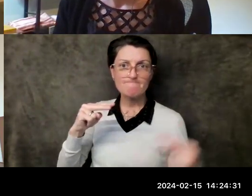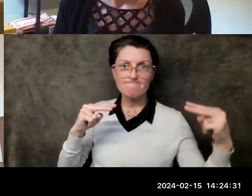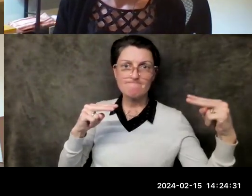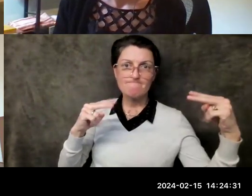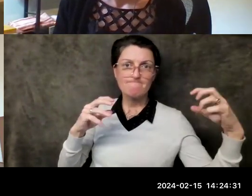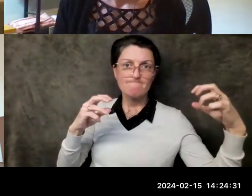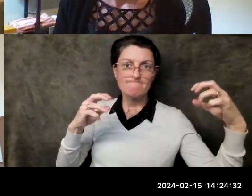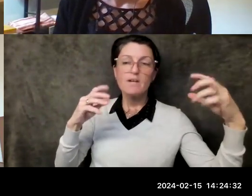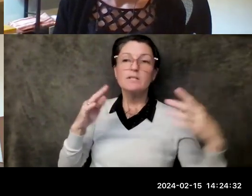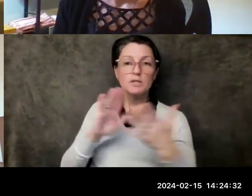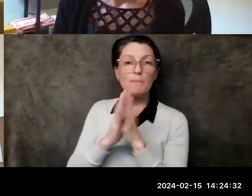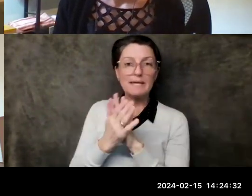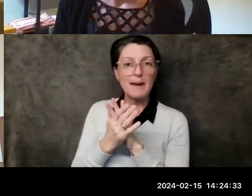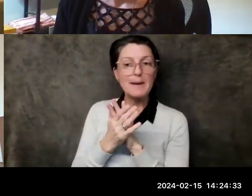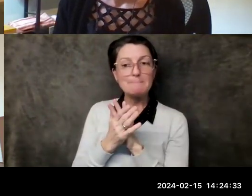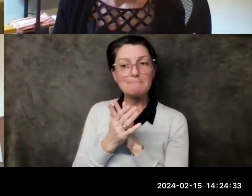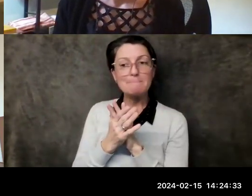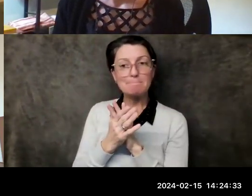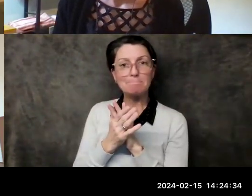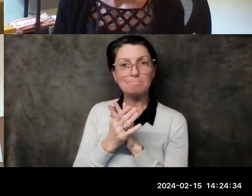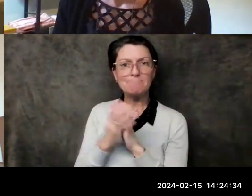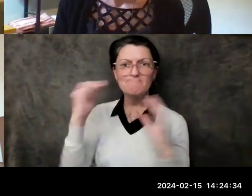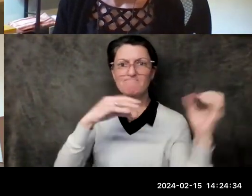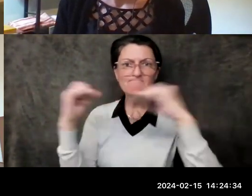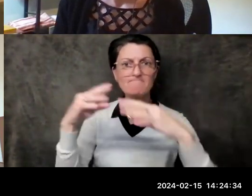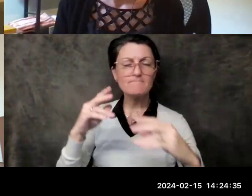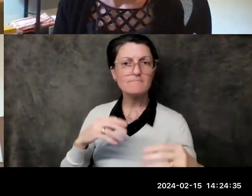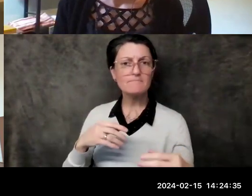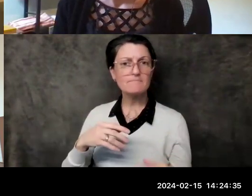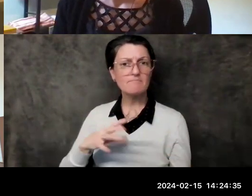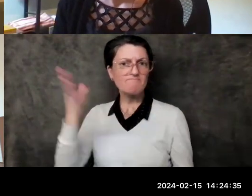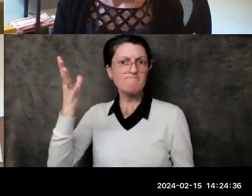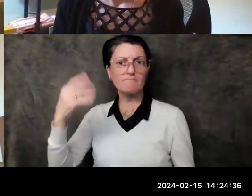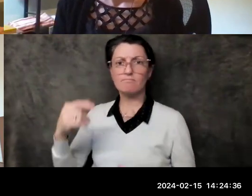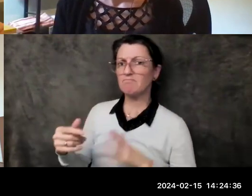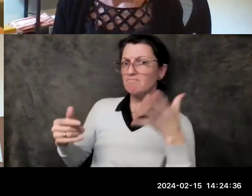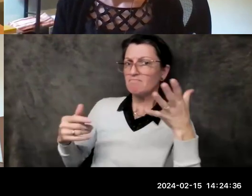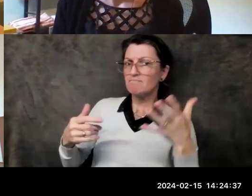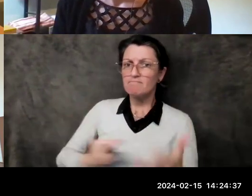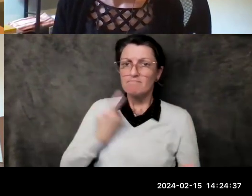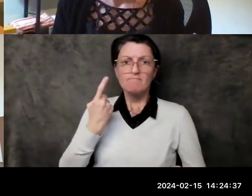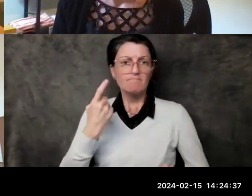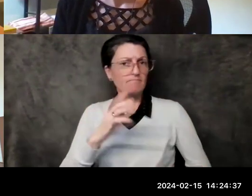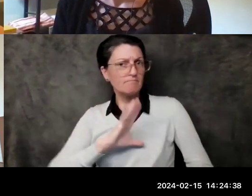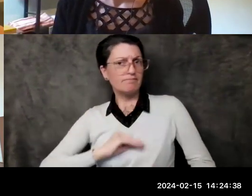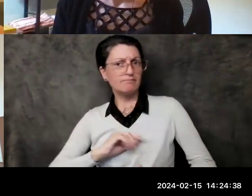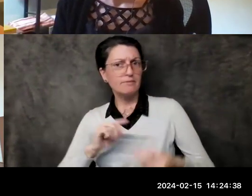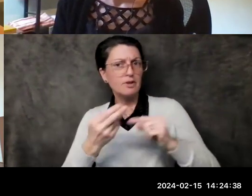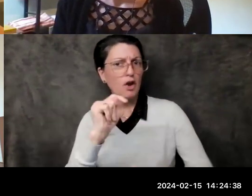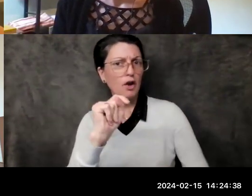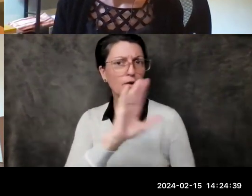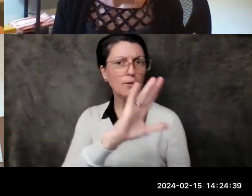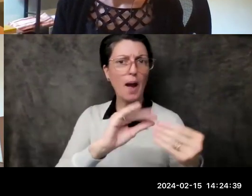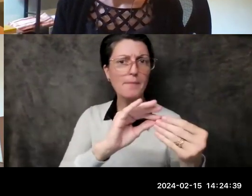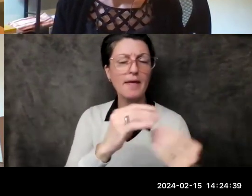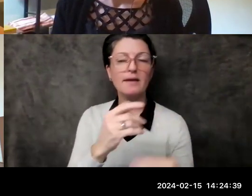was you know, people were hurt, you know, and they were sharing that it's hurtful to hear that. And so we worked